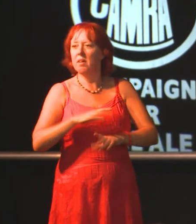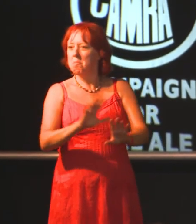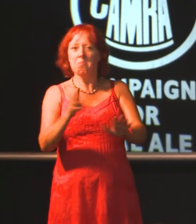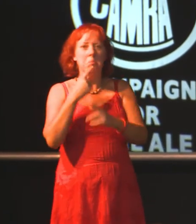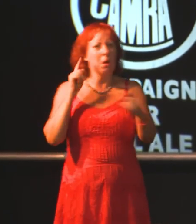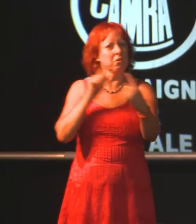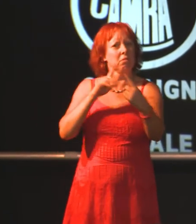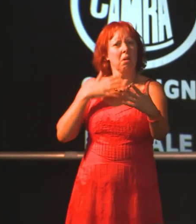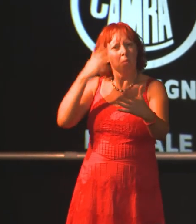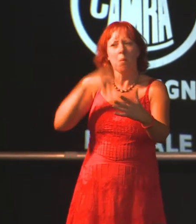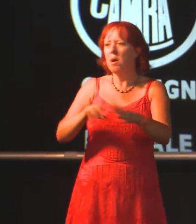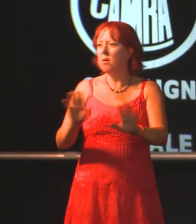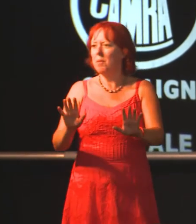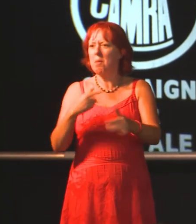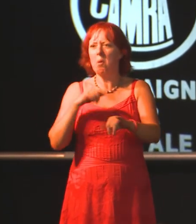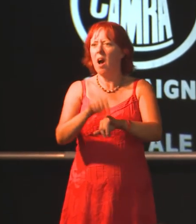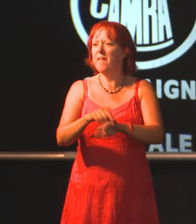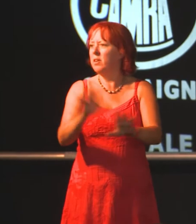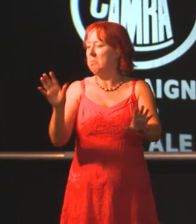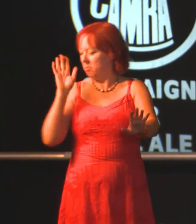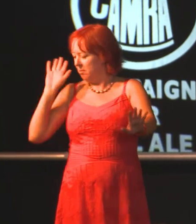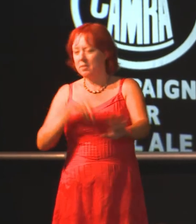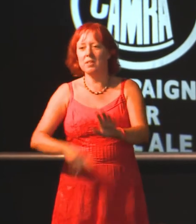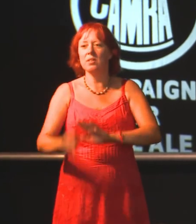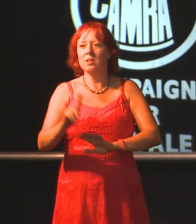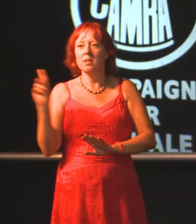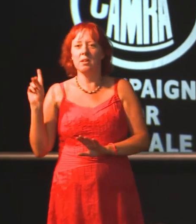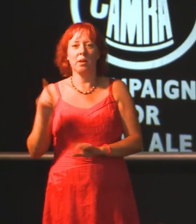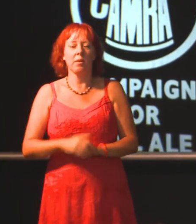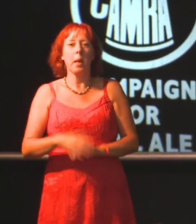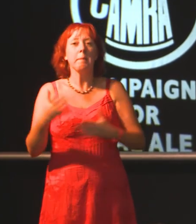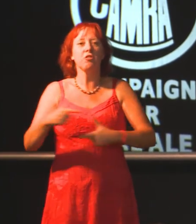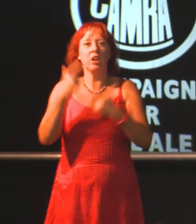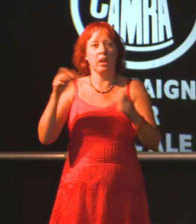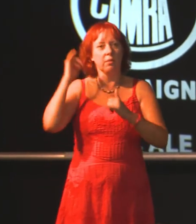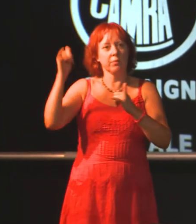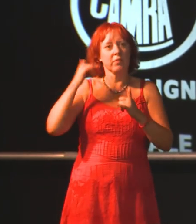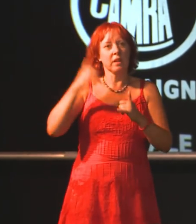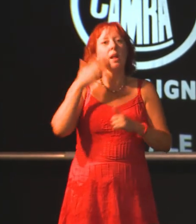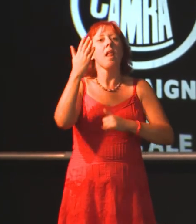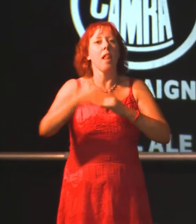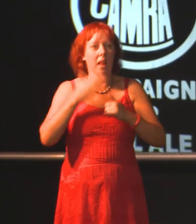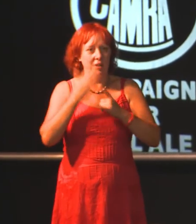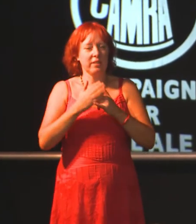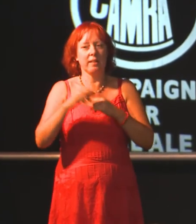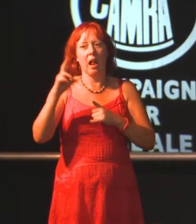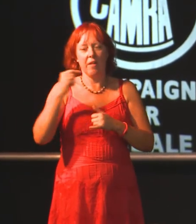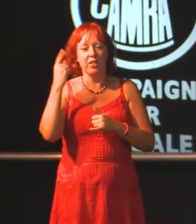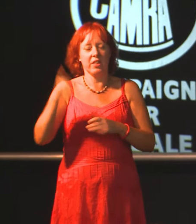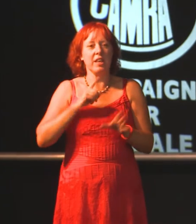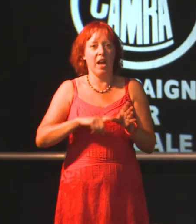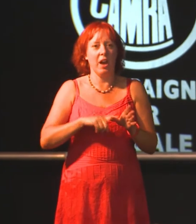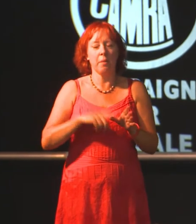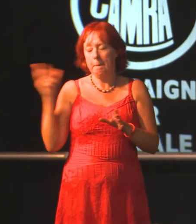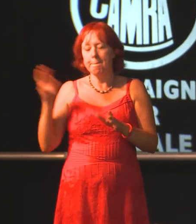I've not met your wife, actually, no, I won't do that one. But can we also have a big cheer and thank you in his 11th year